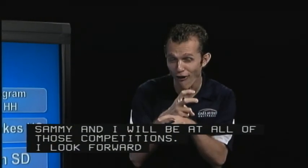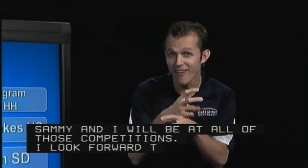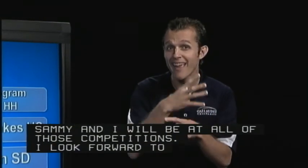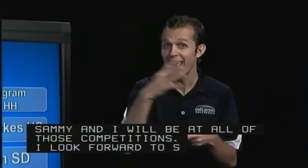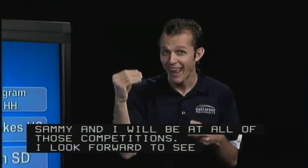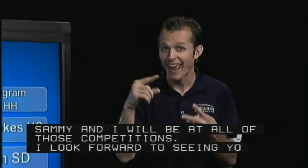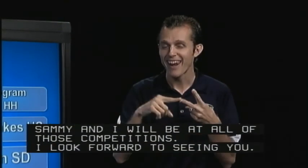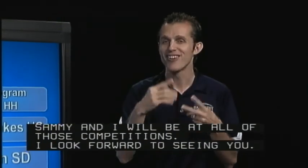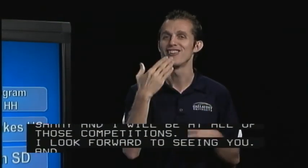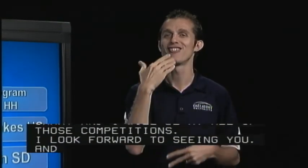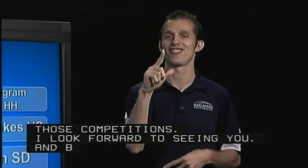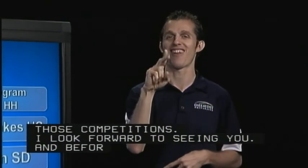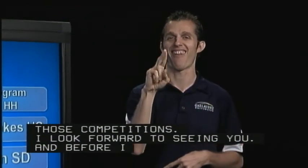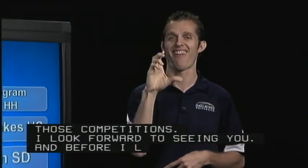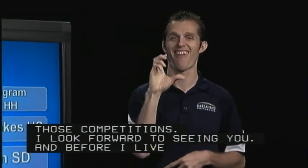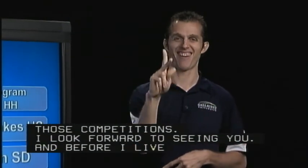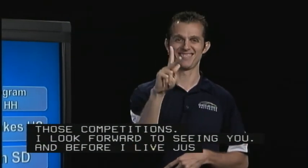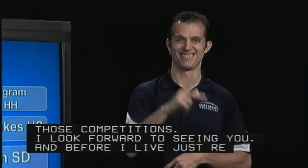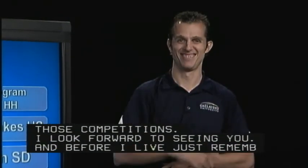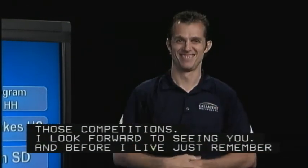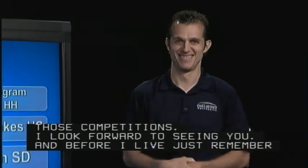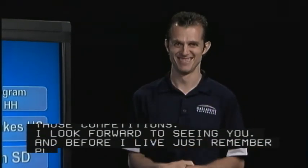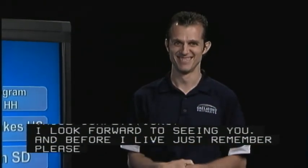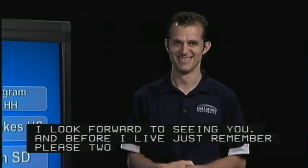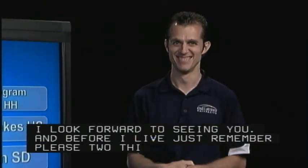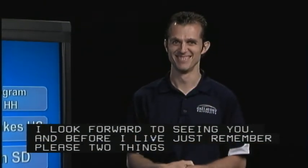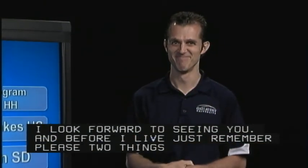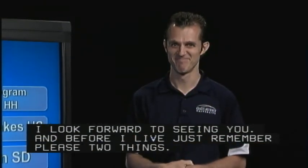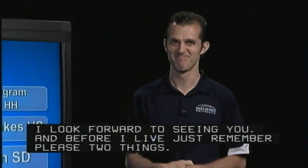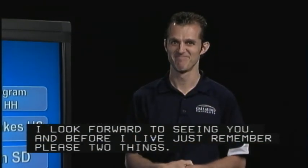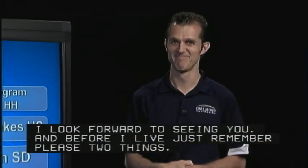study hard and good luck.